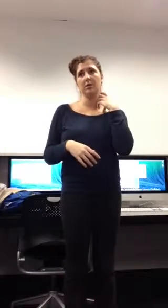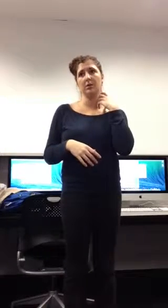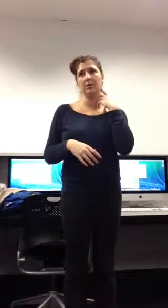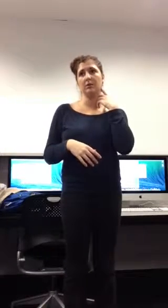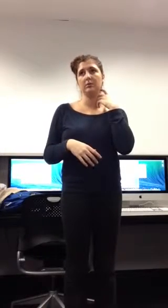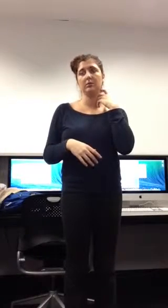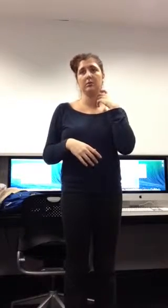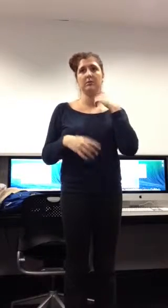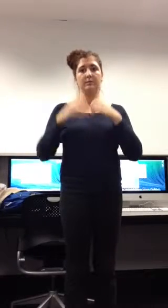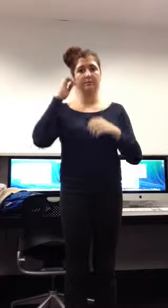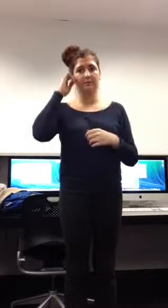Sorry.